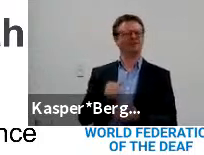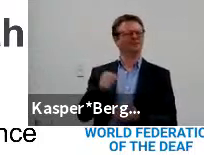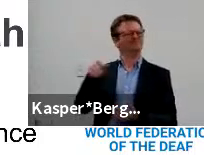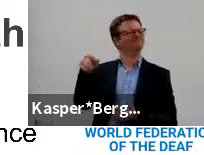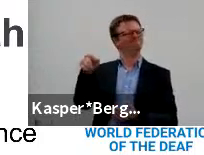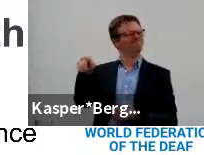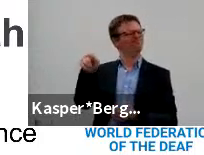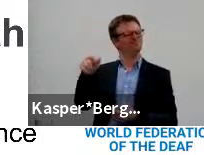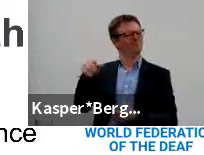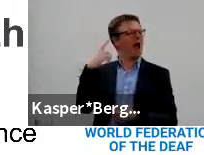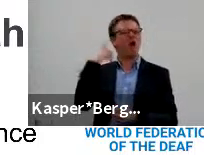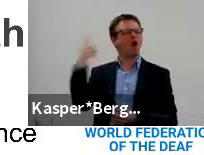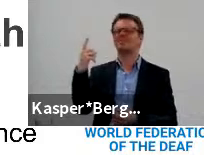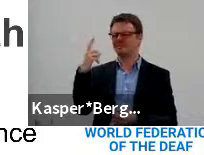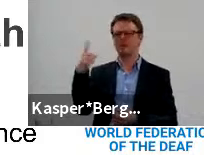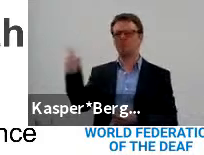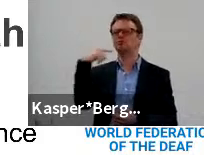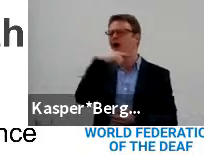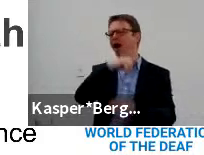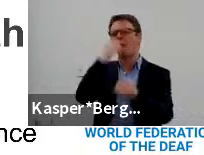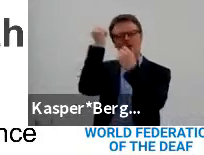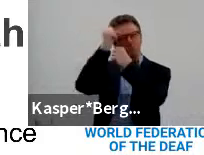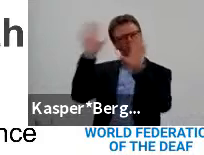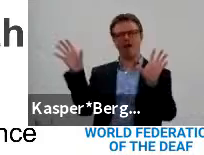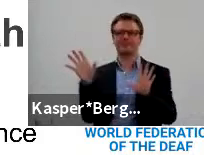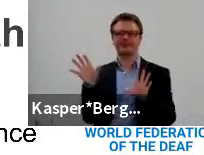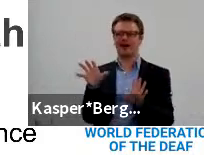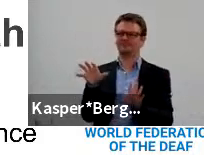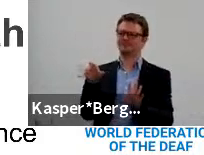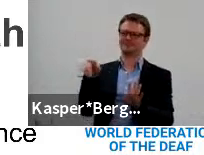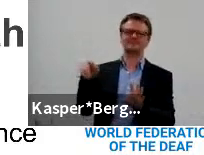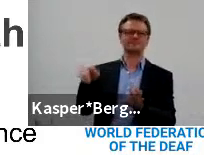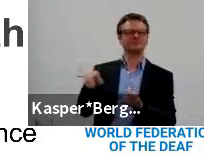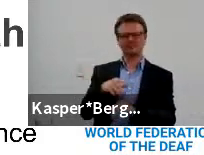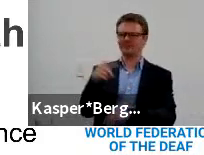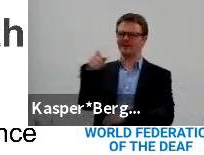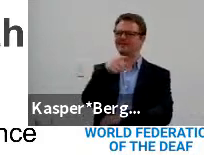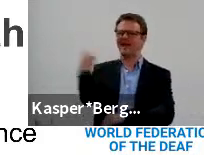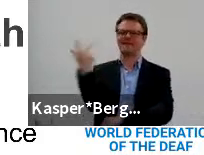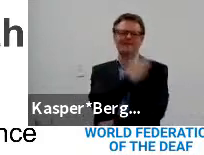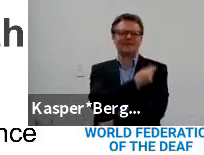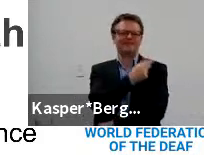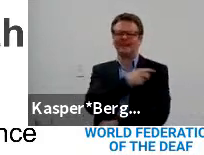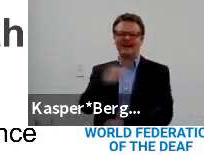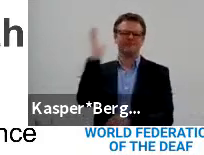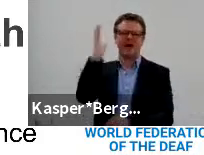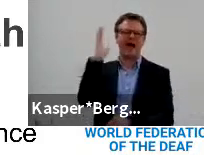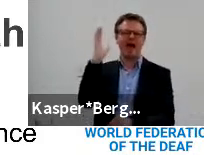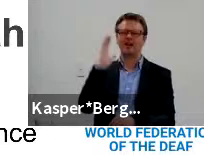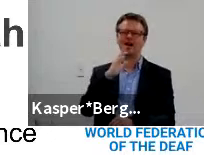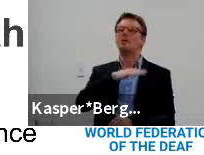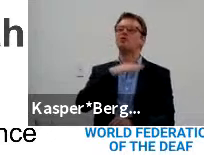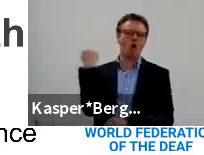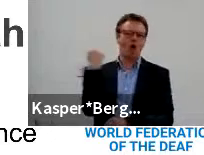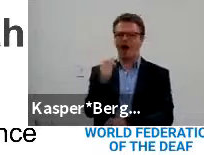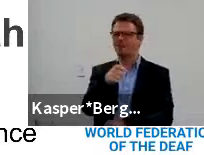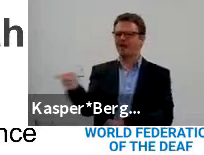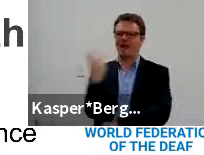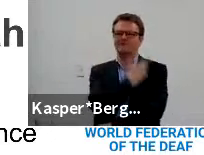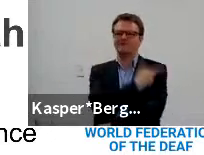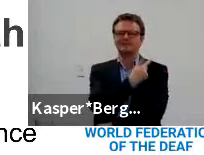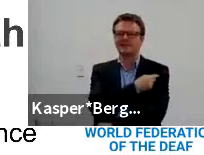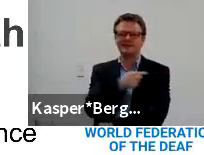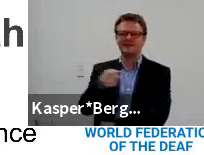sick. And they were like, they have heard on social media, on Facebook, that the vaccines